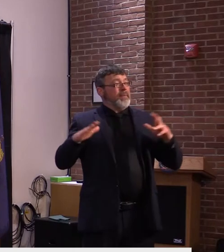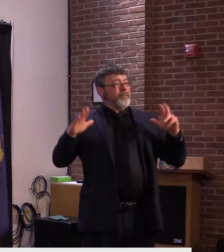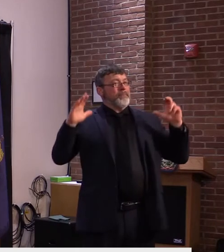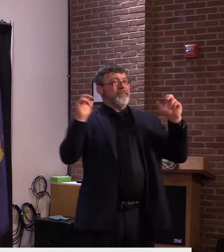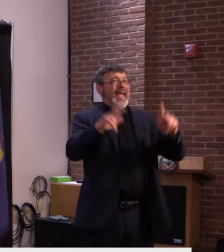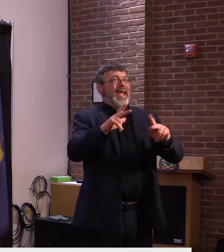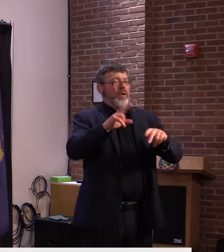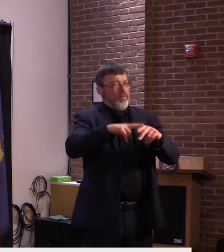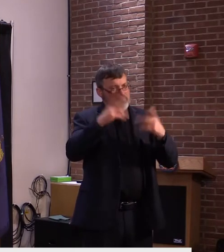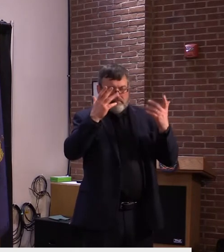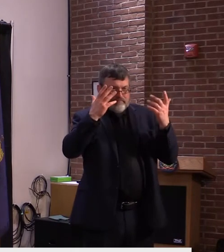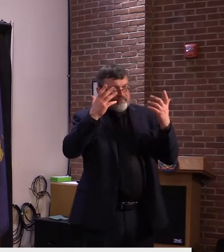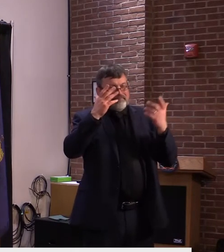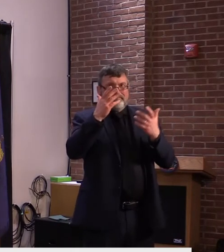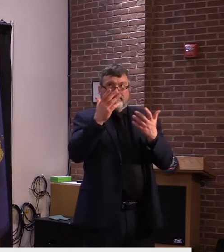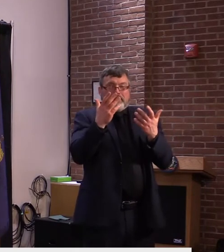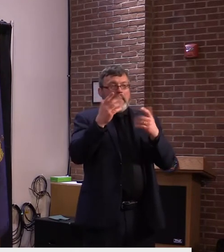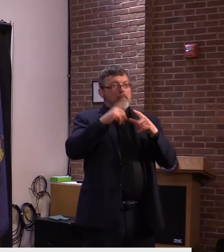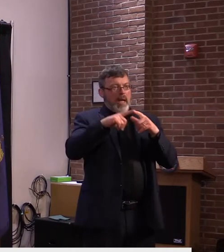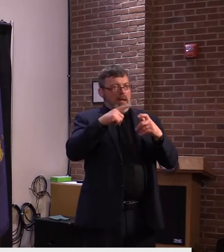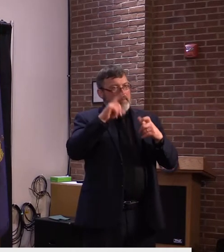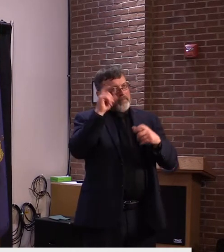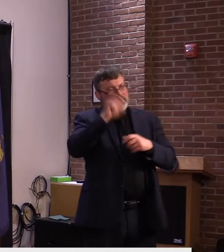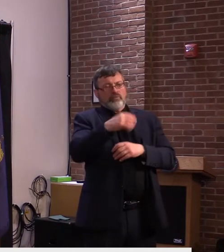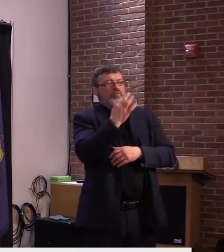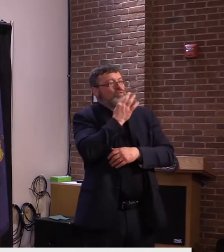going to be. And that's what we're working towards.